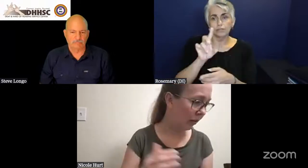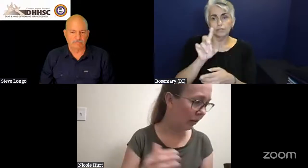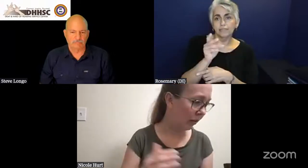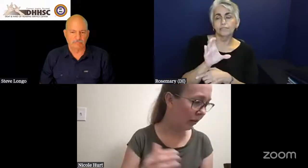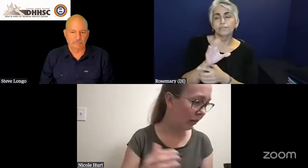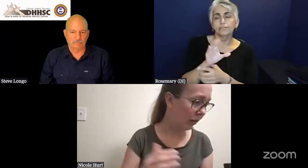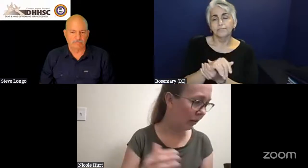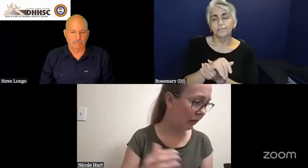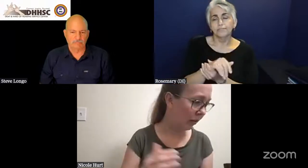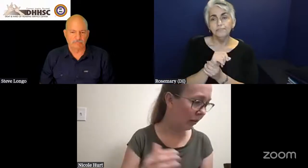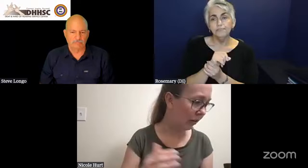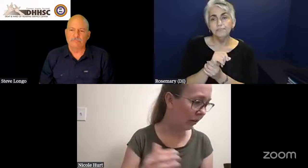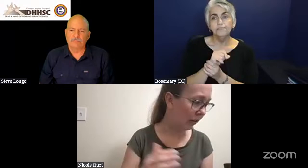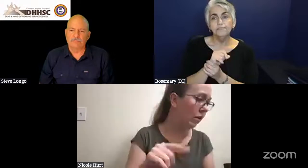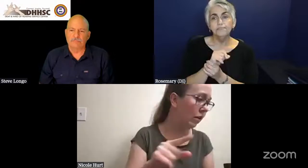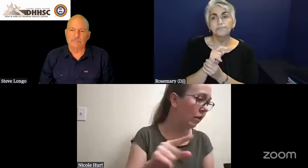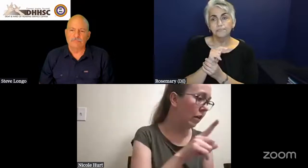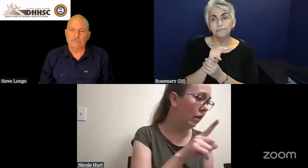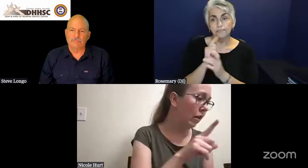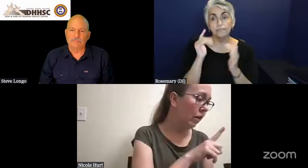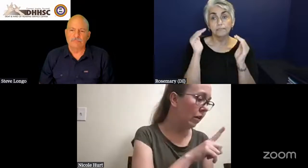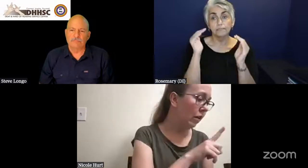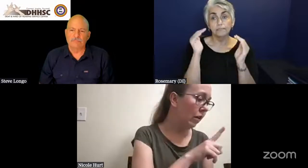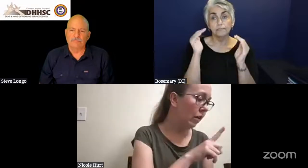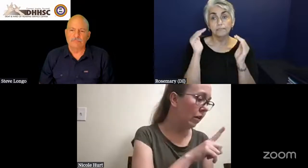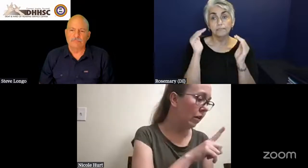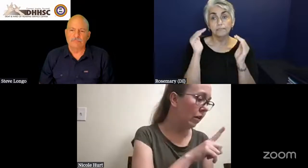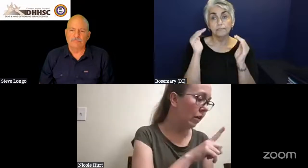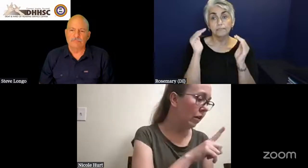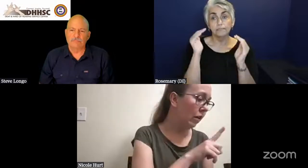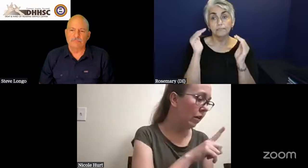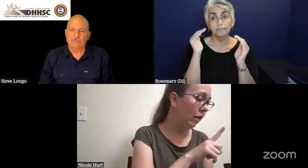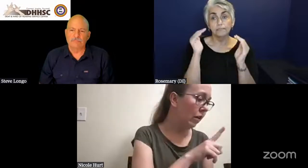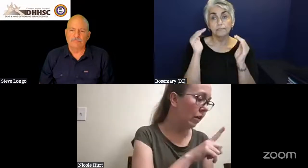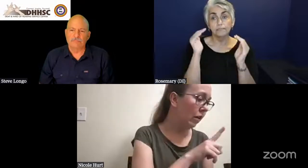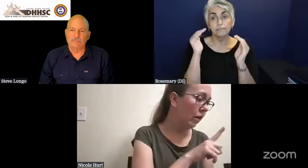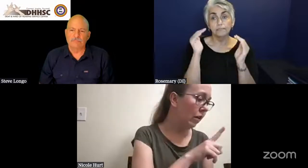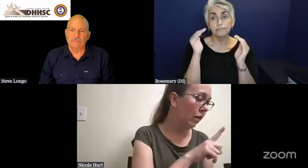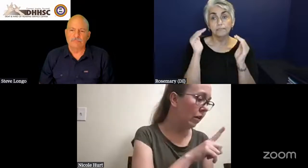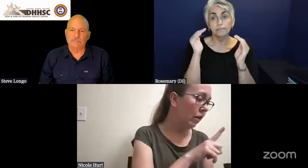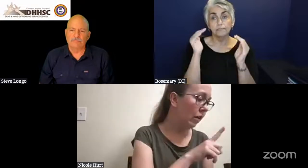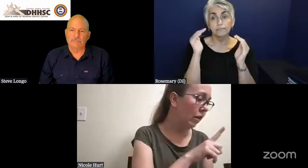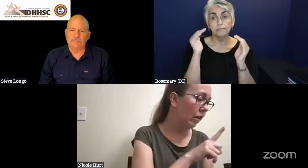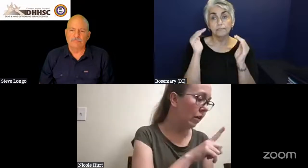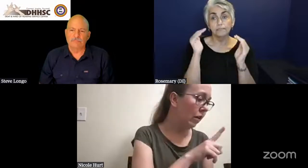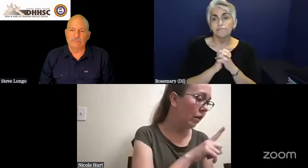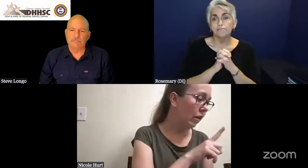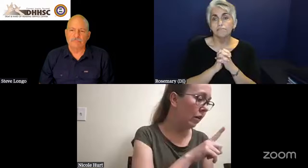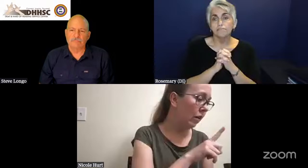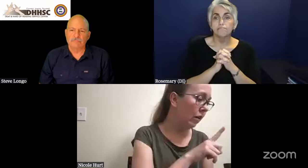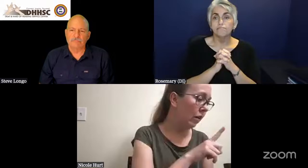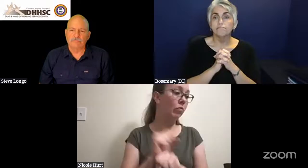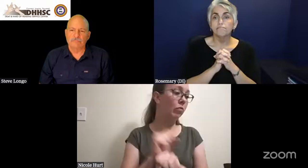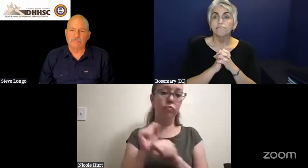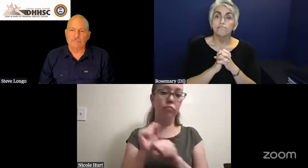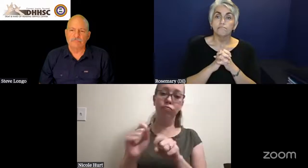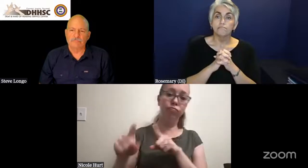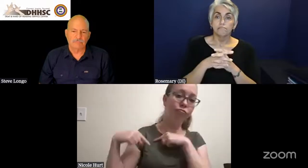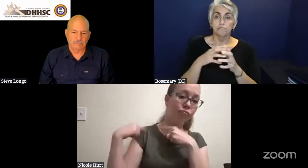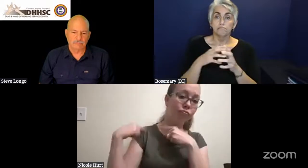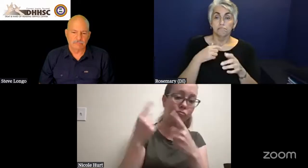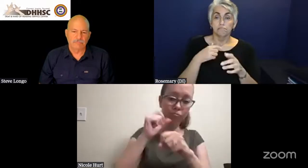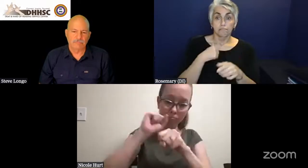is still extant. So I am a member of the board of DHHSC.